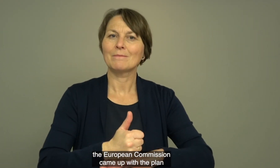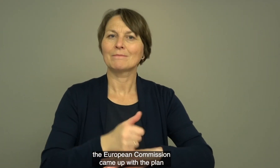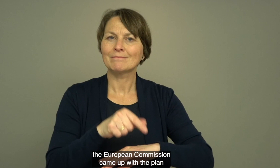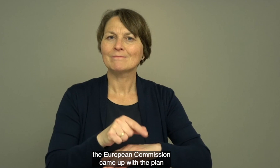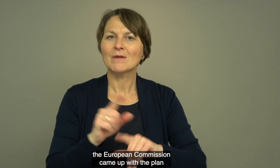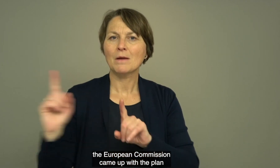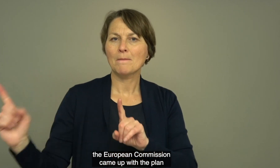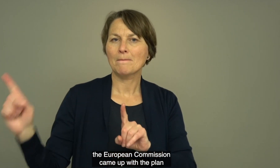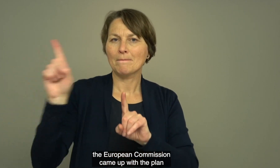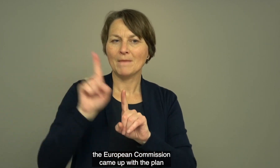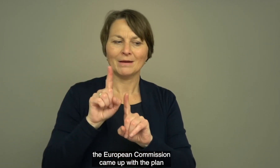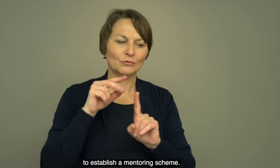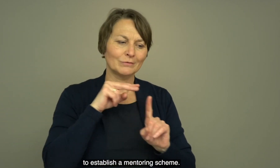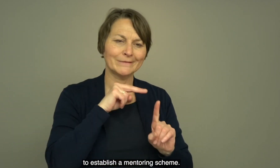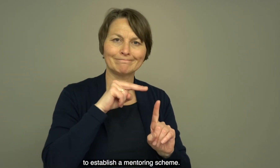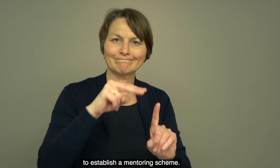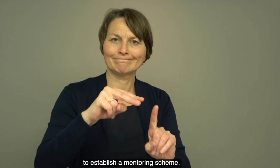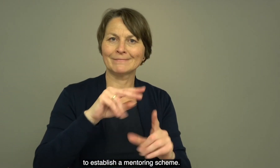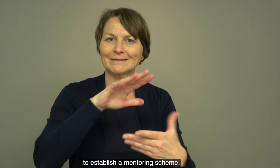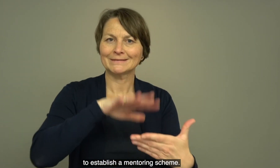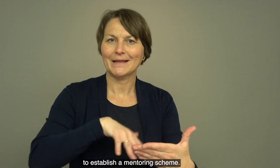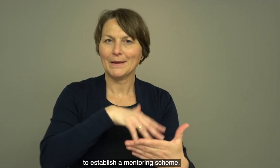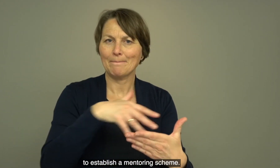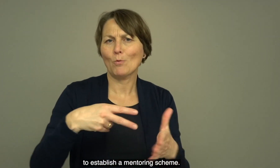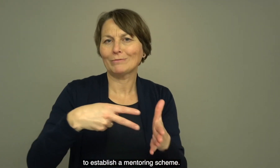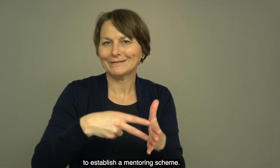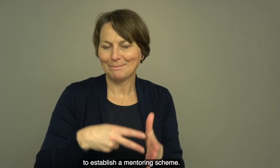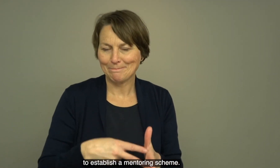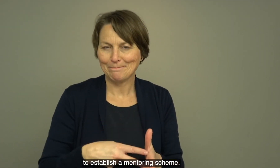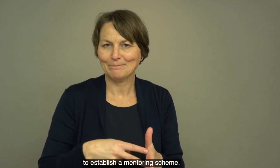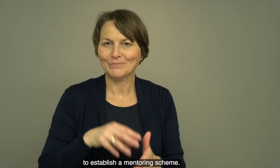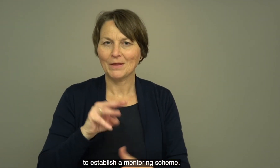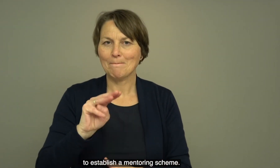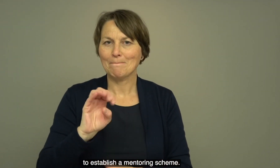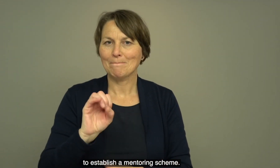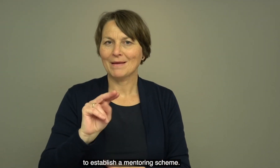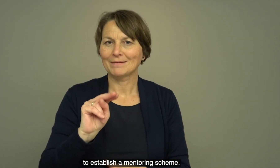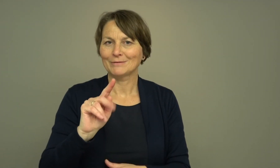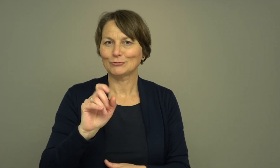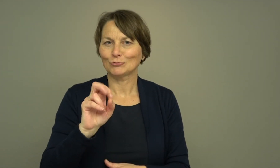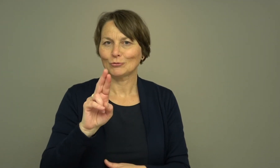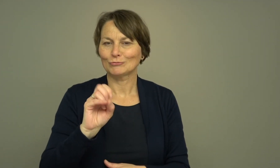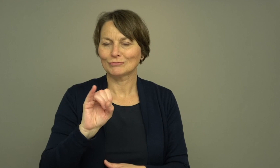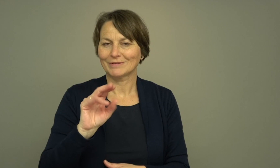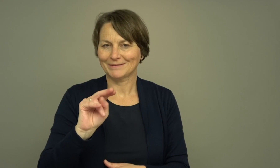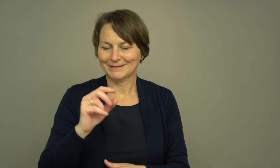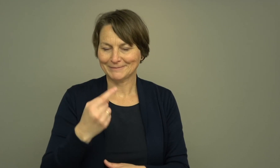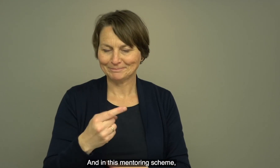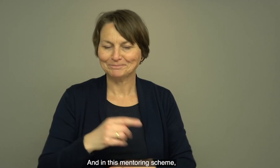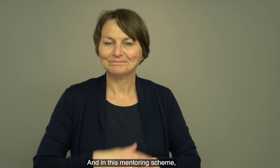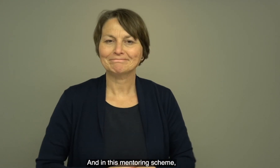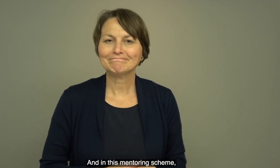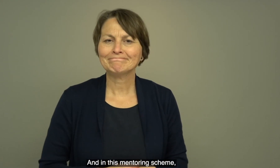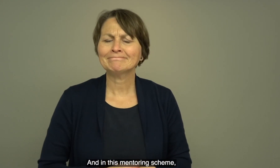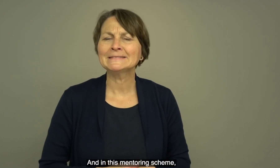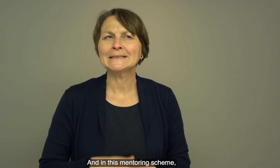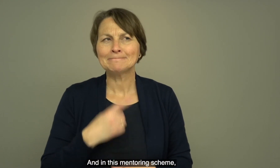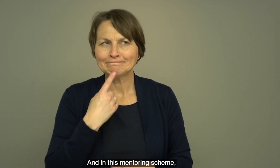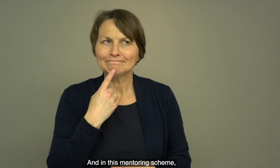the plan to establish a mentoring scheme. And in this mentoring